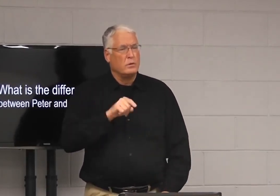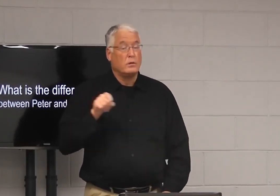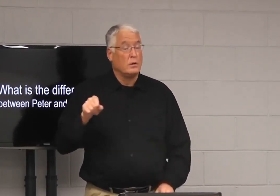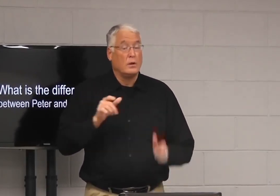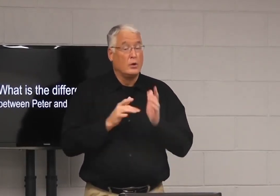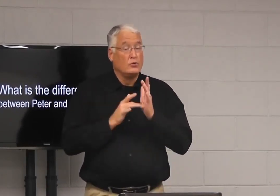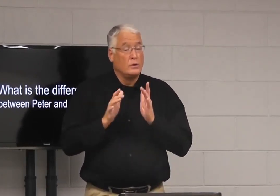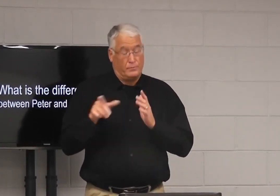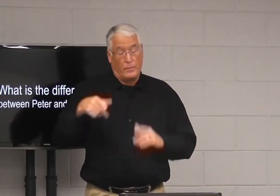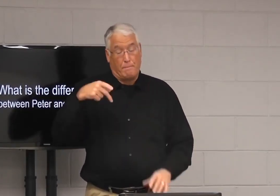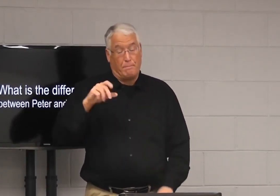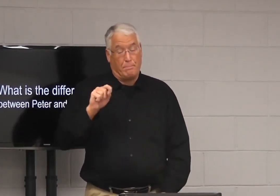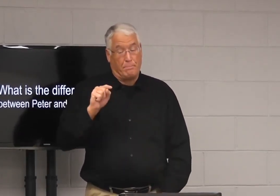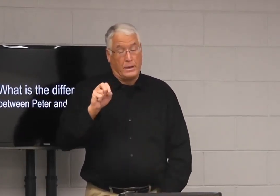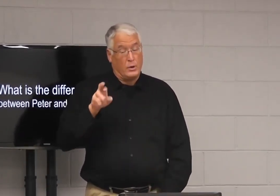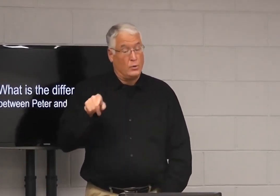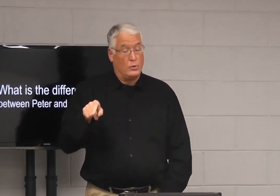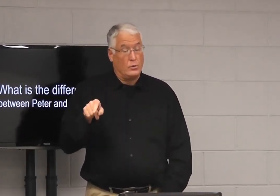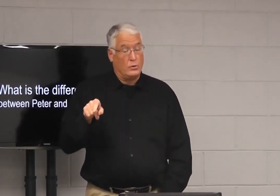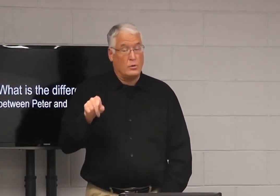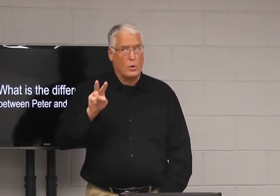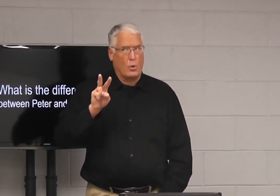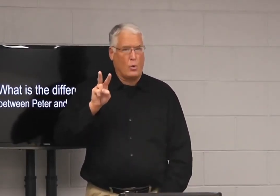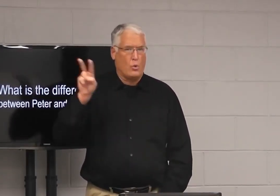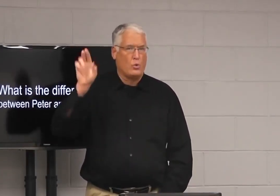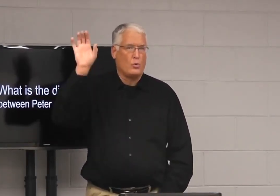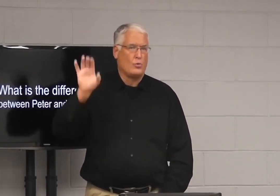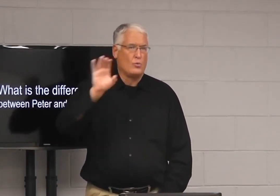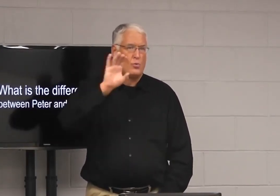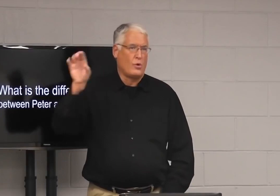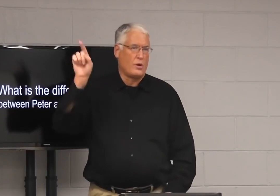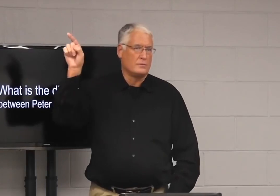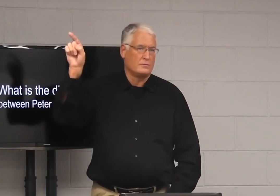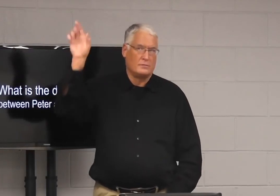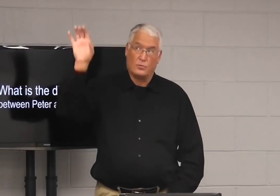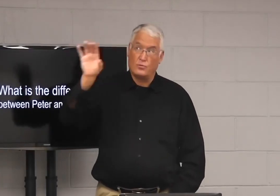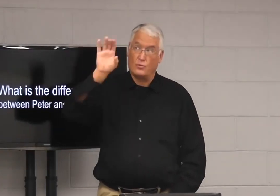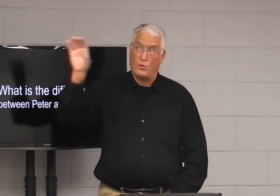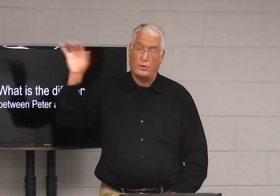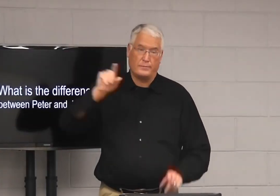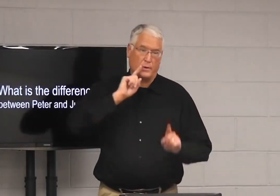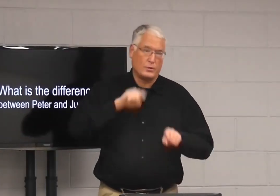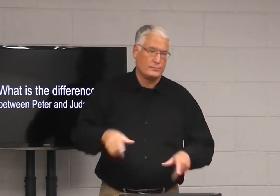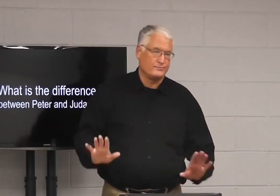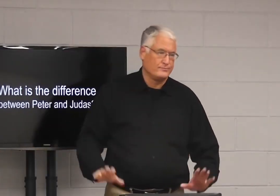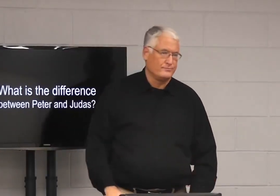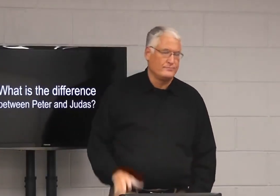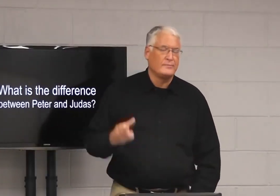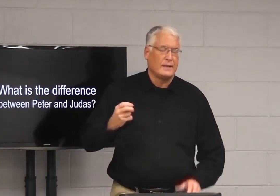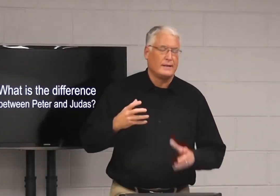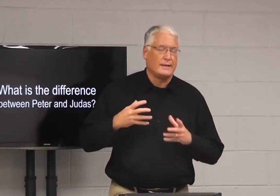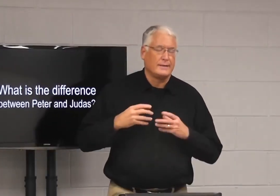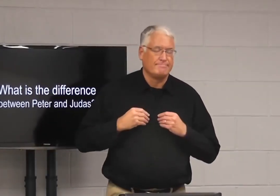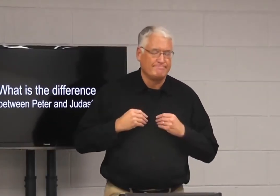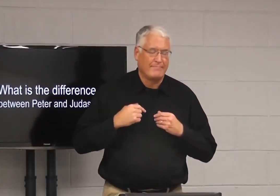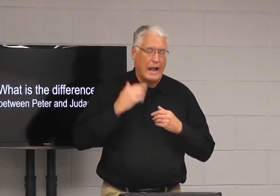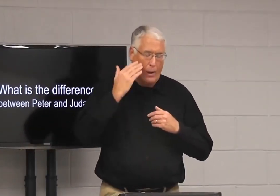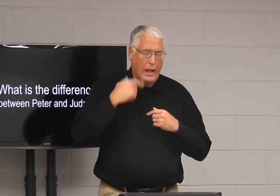was the difference? Peter looked at the cross, and he knew the cross was his